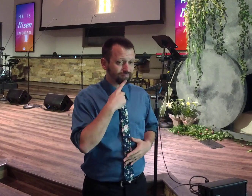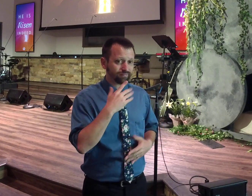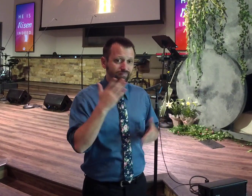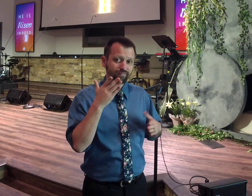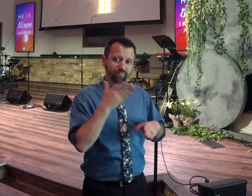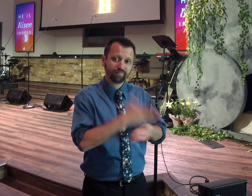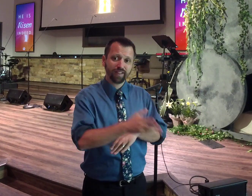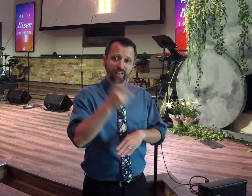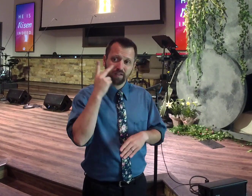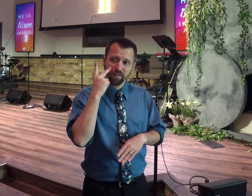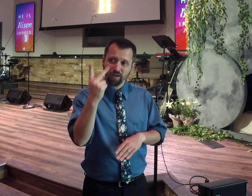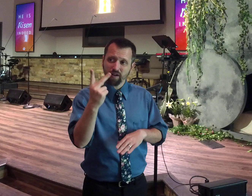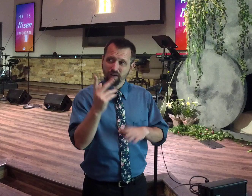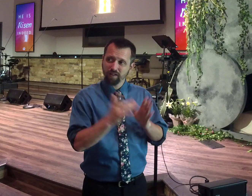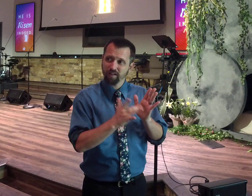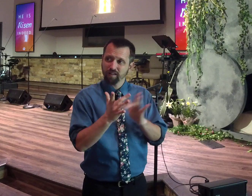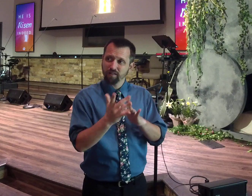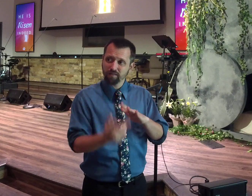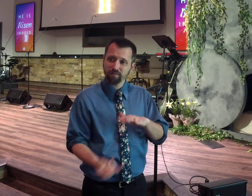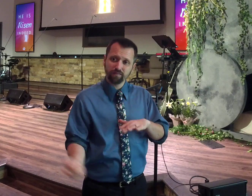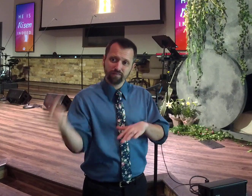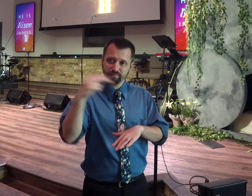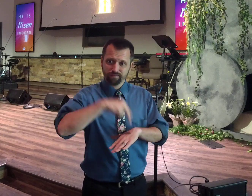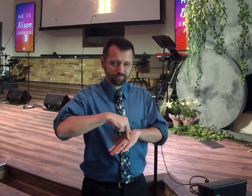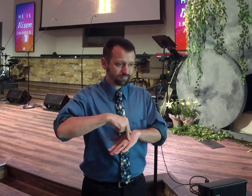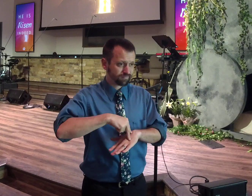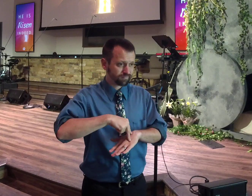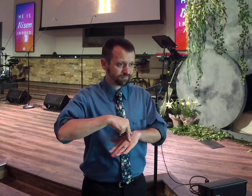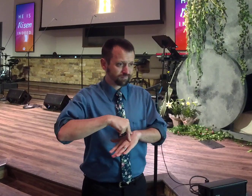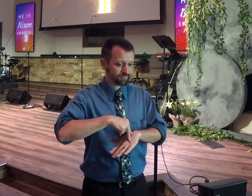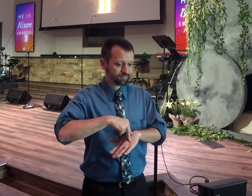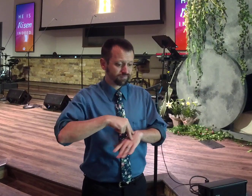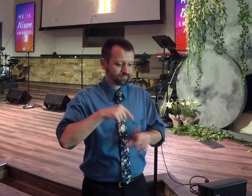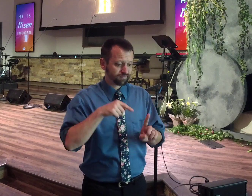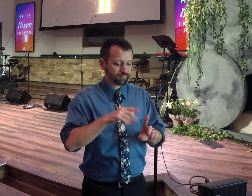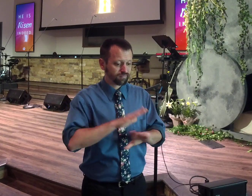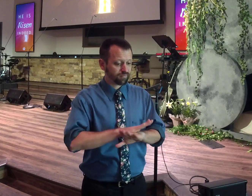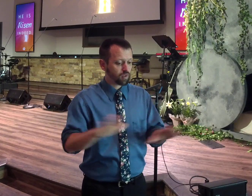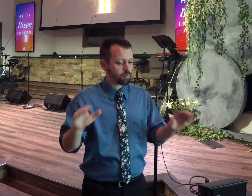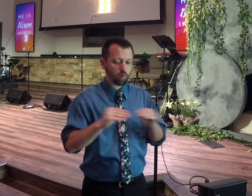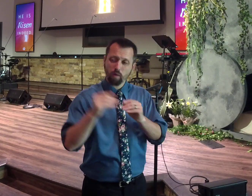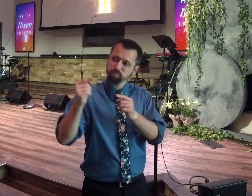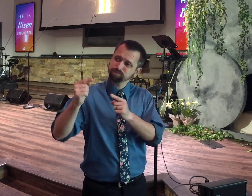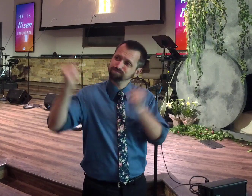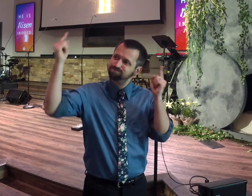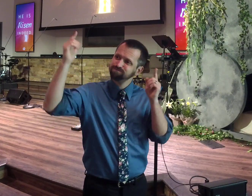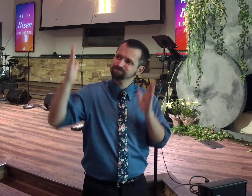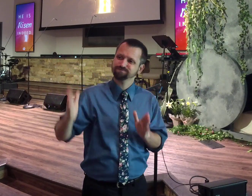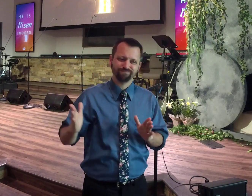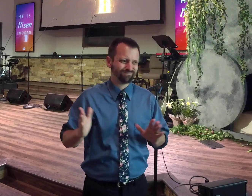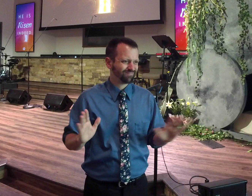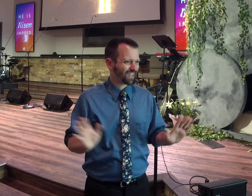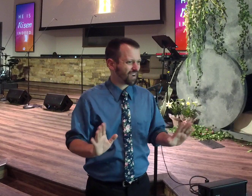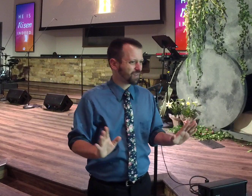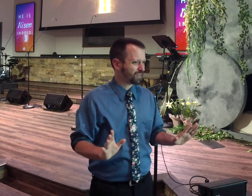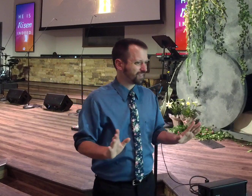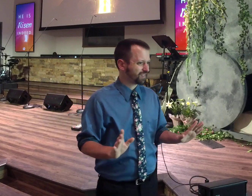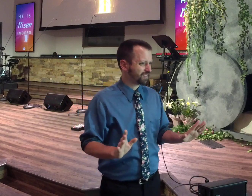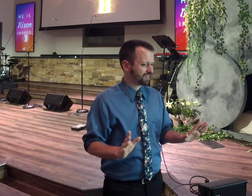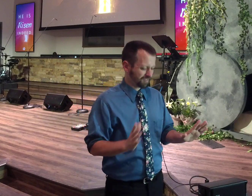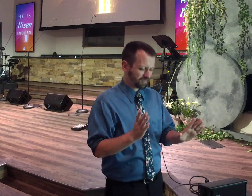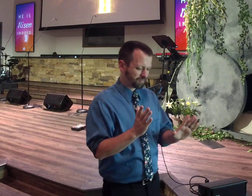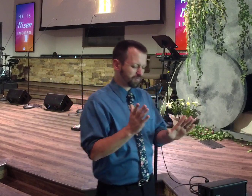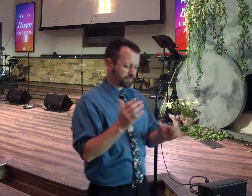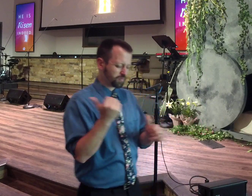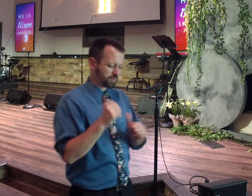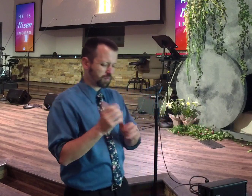saw the resurrected Jesus Christ, he was no longer an enemy of Christ. You might remember before he was the Apostle